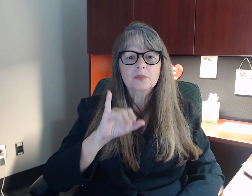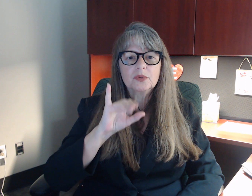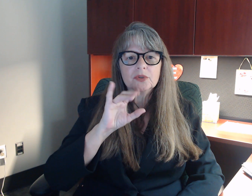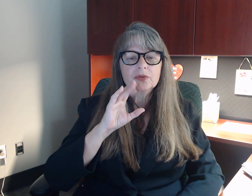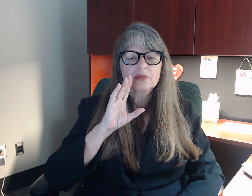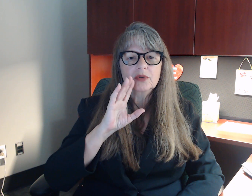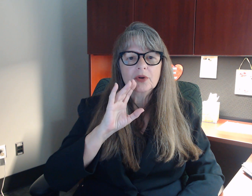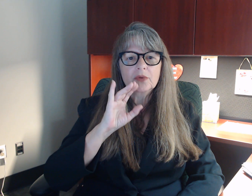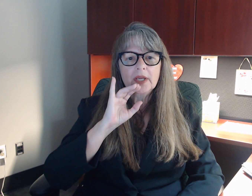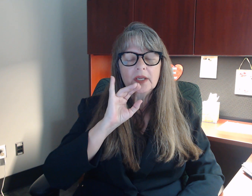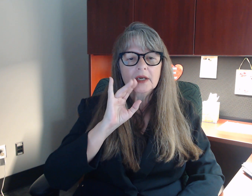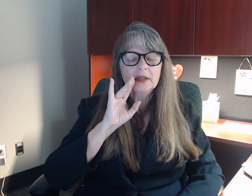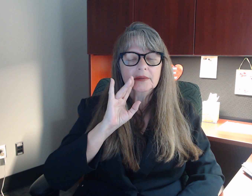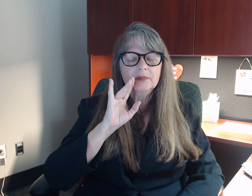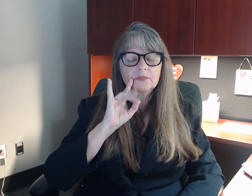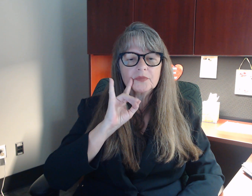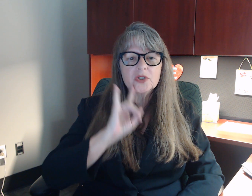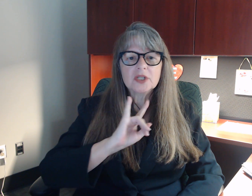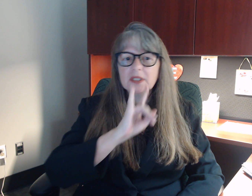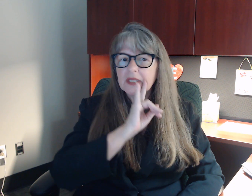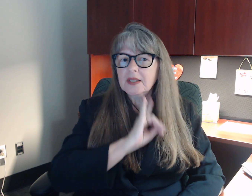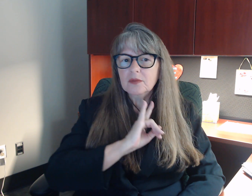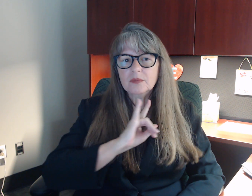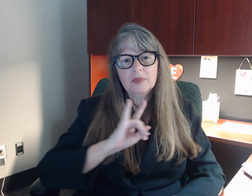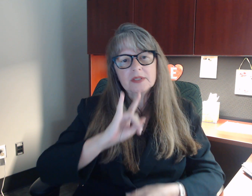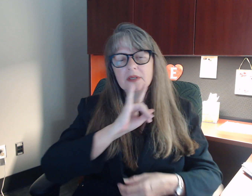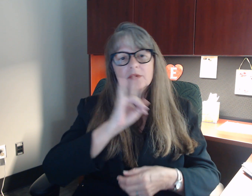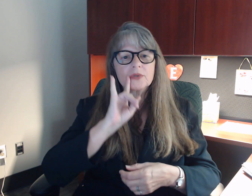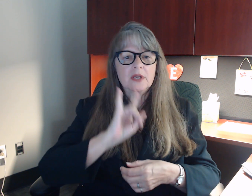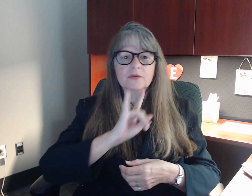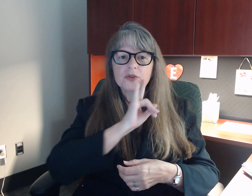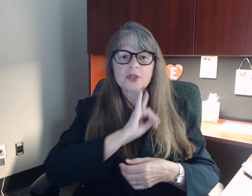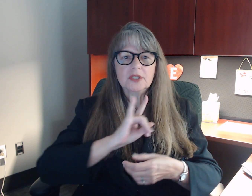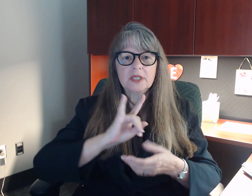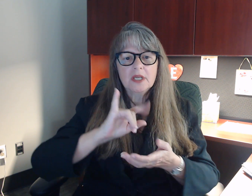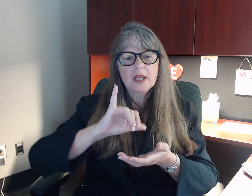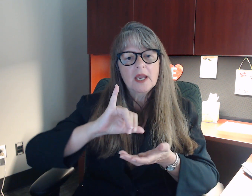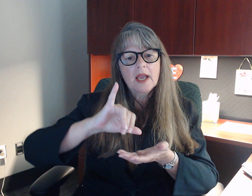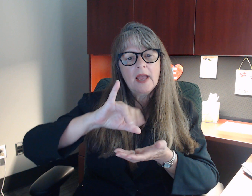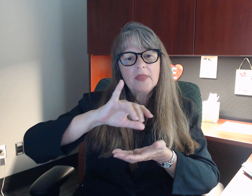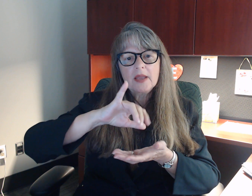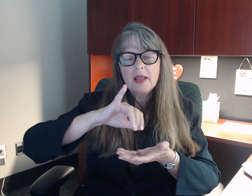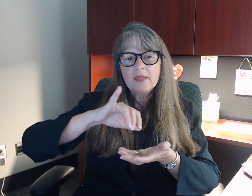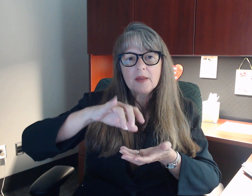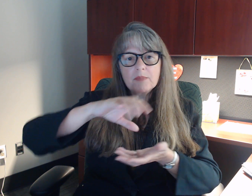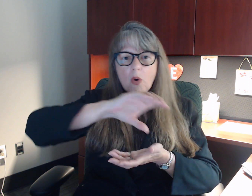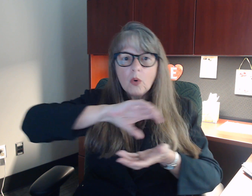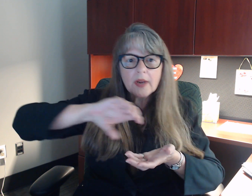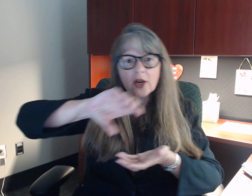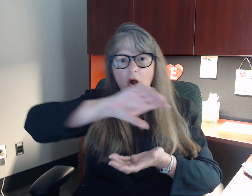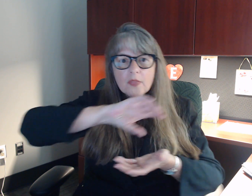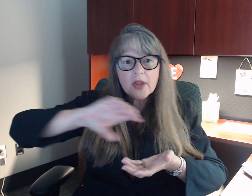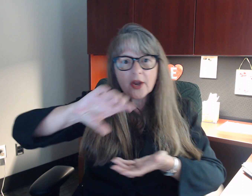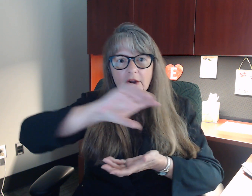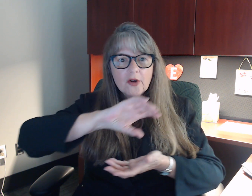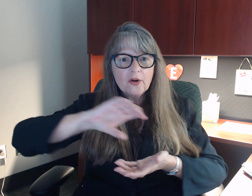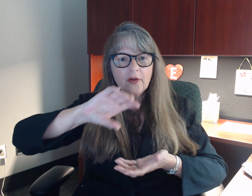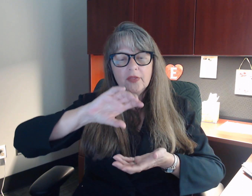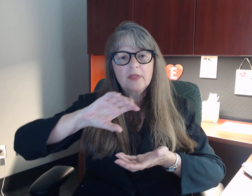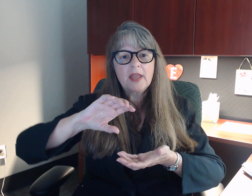do, like chili. That's another sign for chili, and they pour it on there, and then they